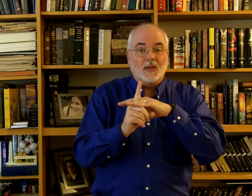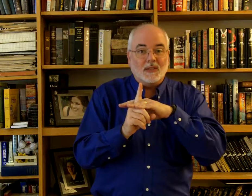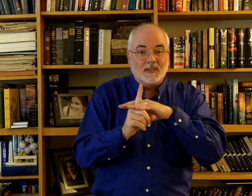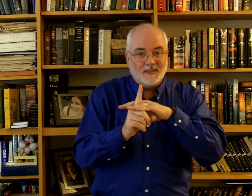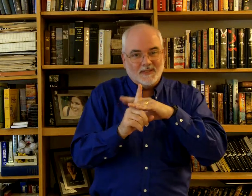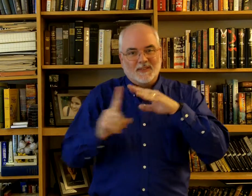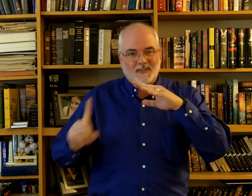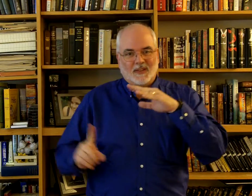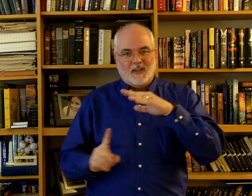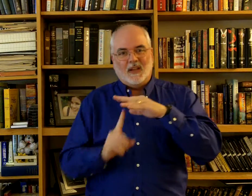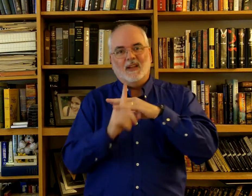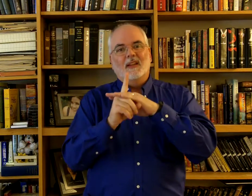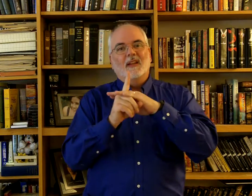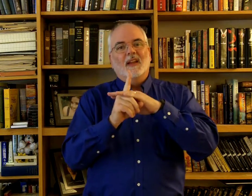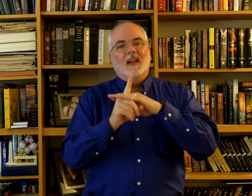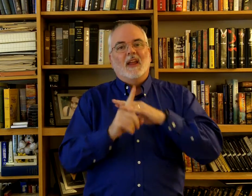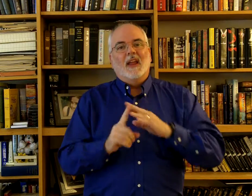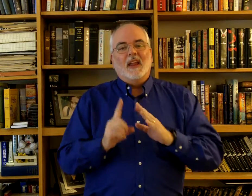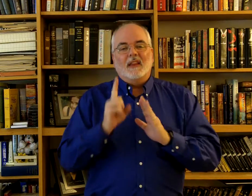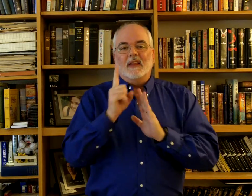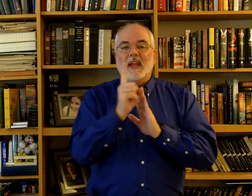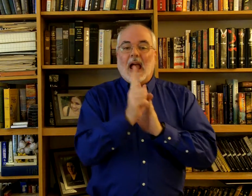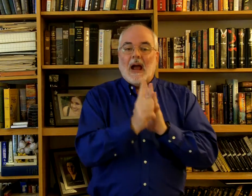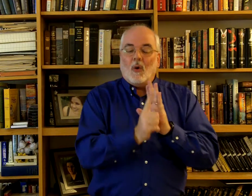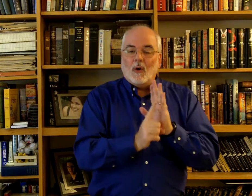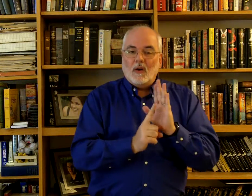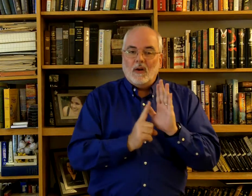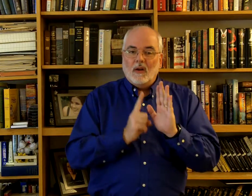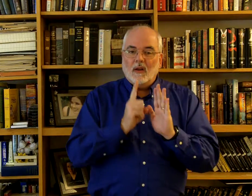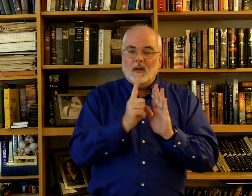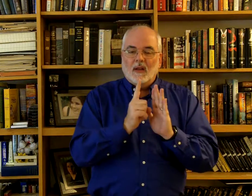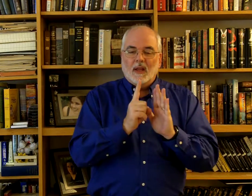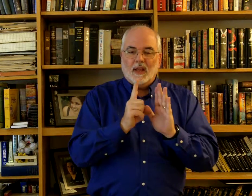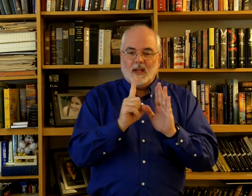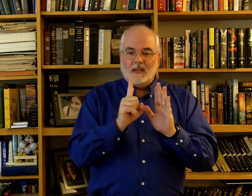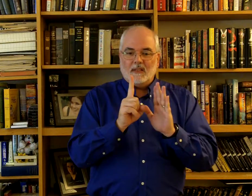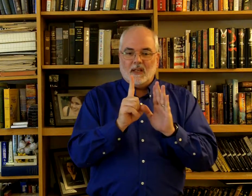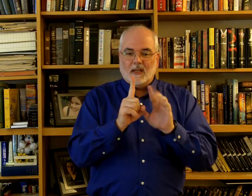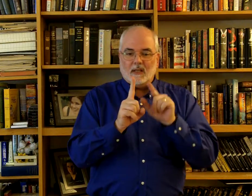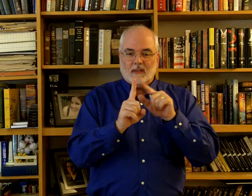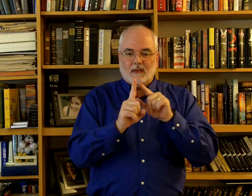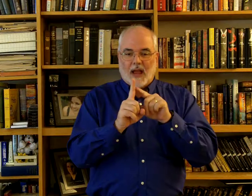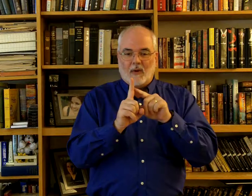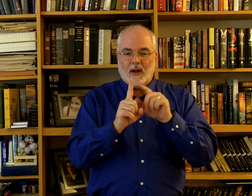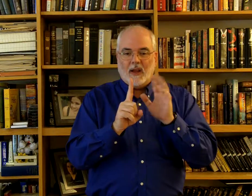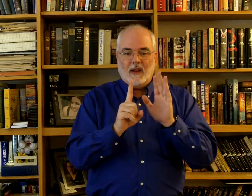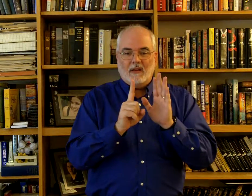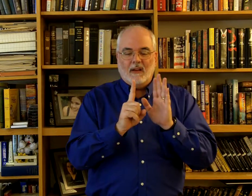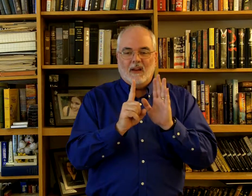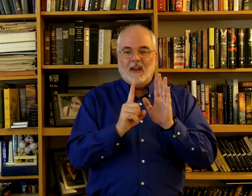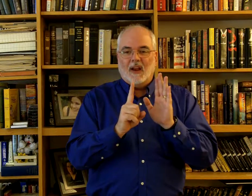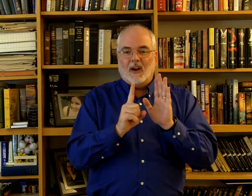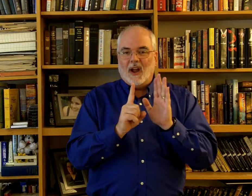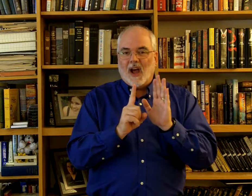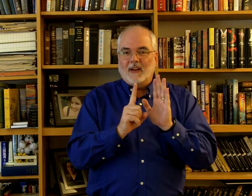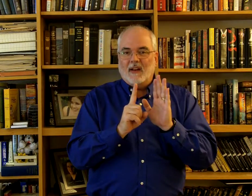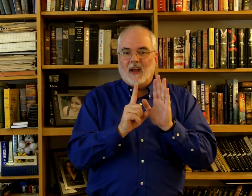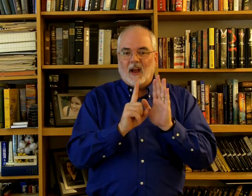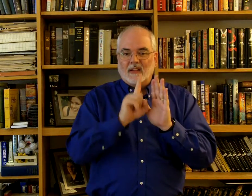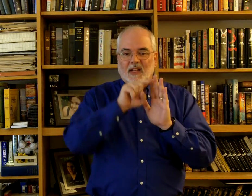appears. Okay? The hour. It's the hour hand on an odd clock. Instead of